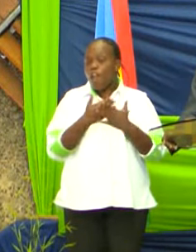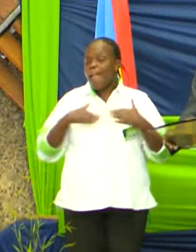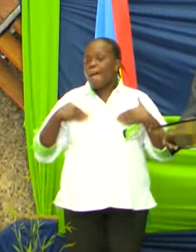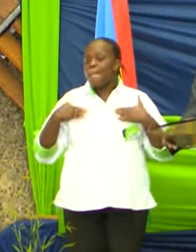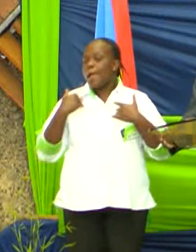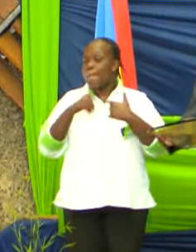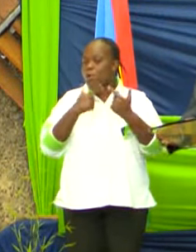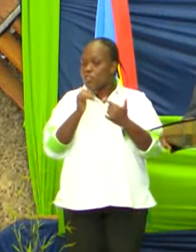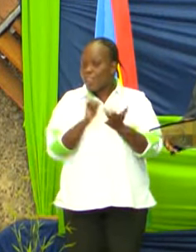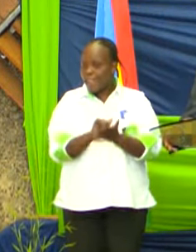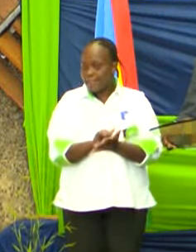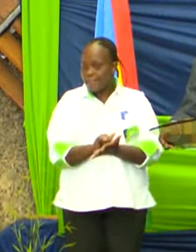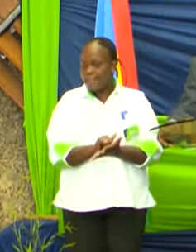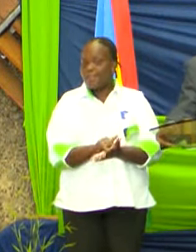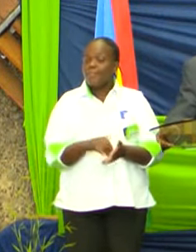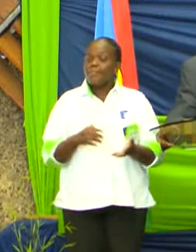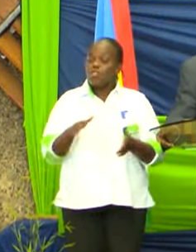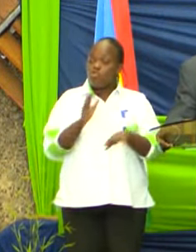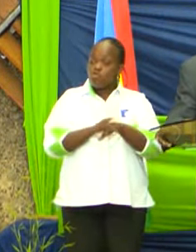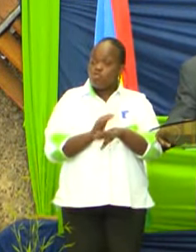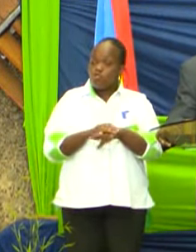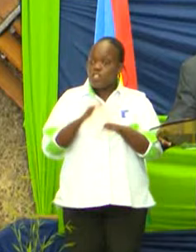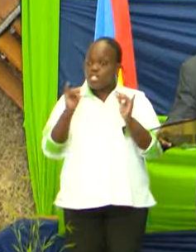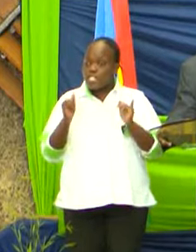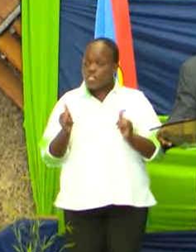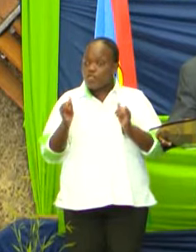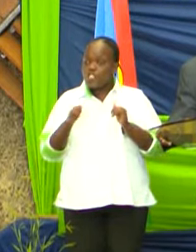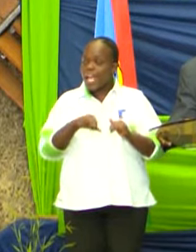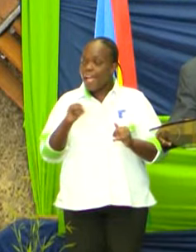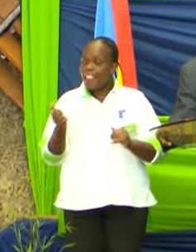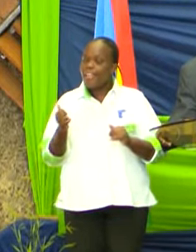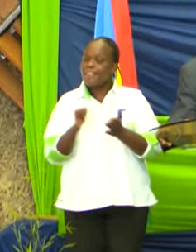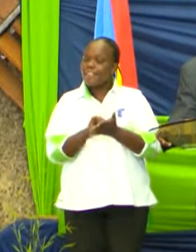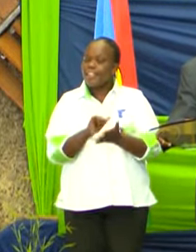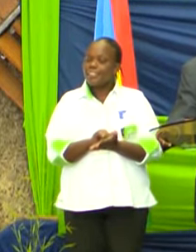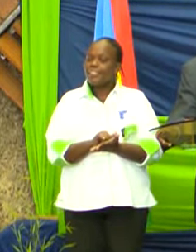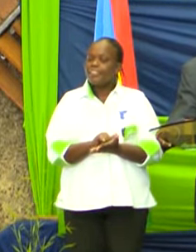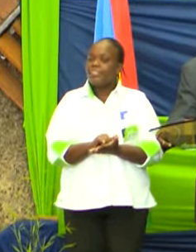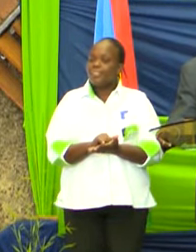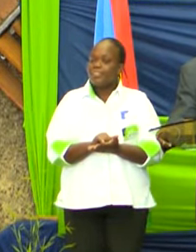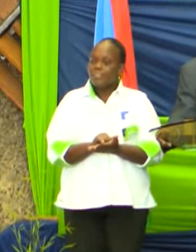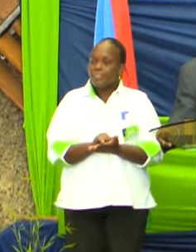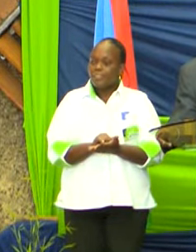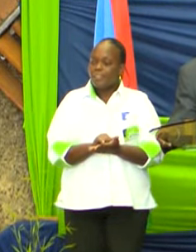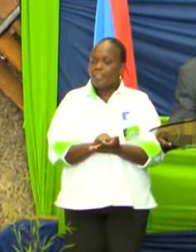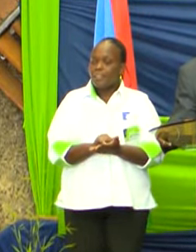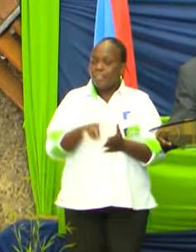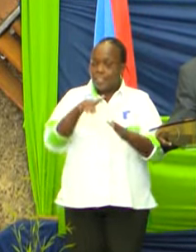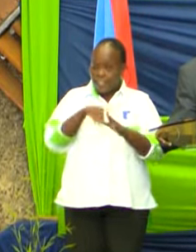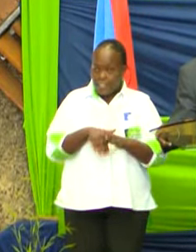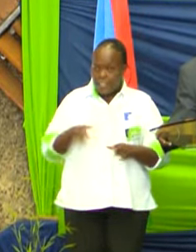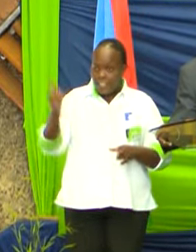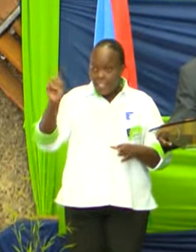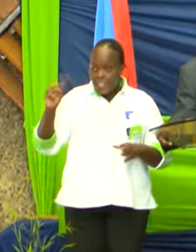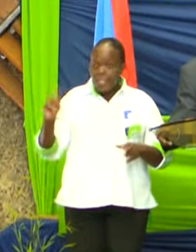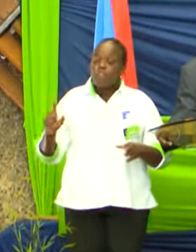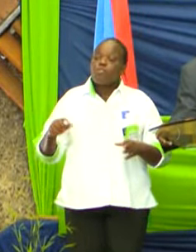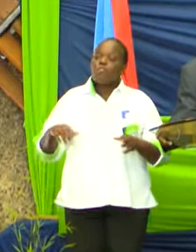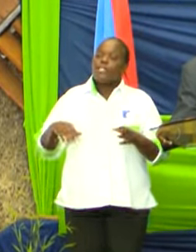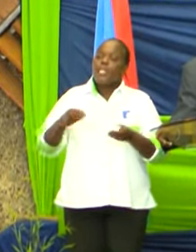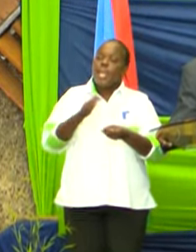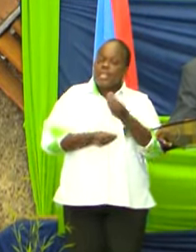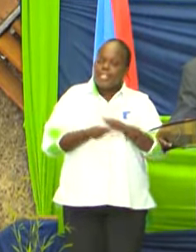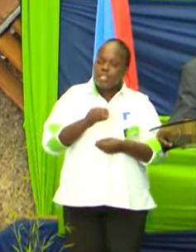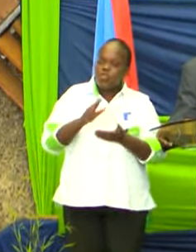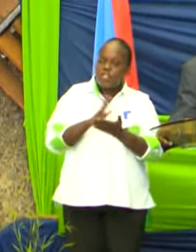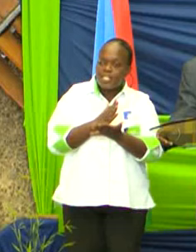it. Further good news is that in the Nairobi Stock Exchange,